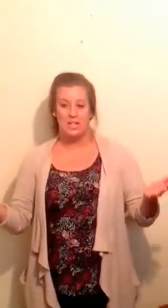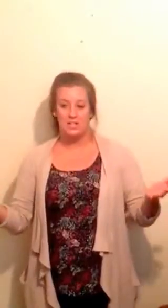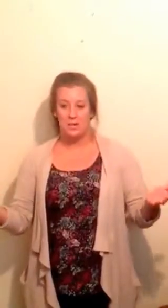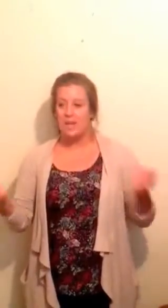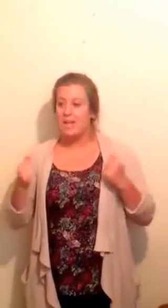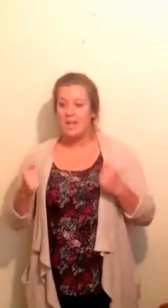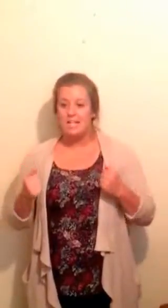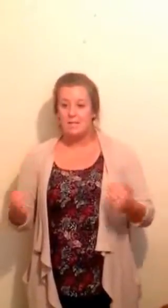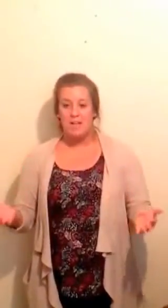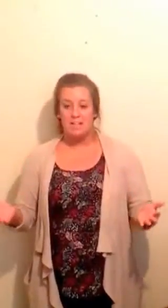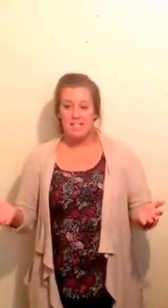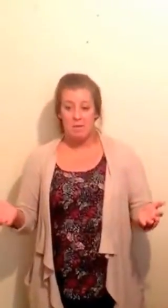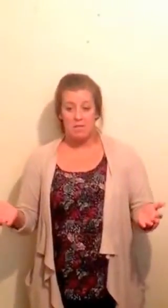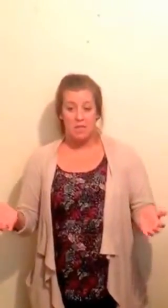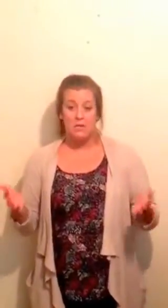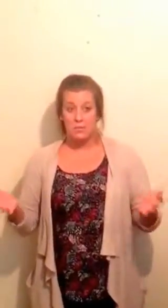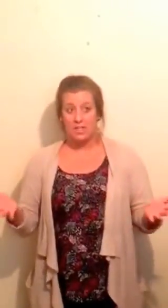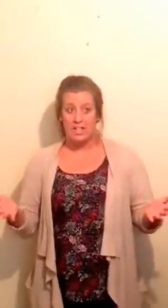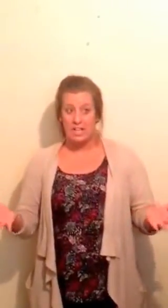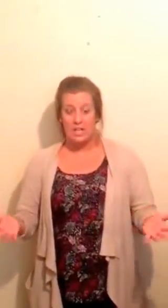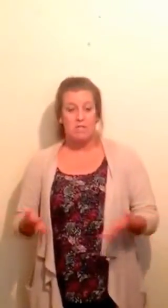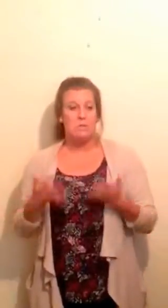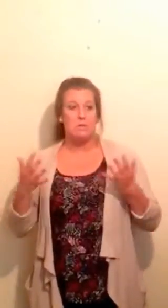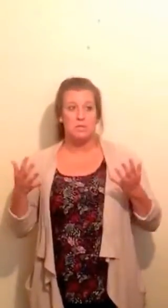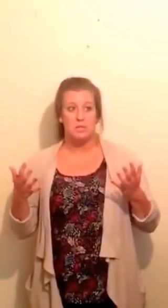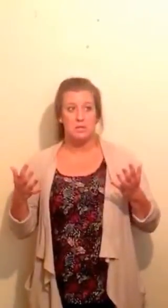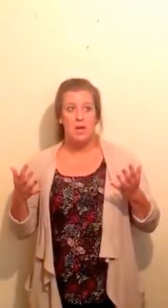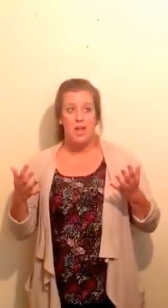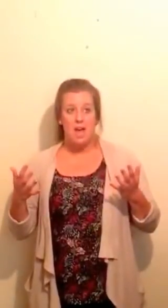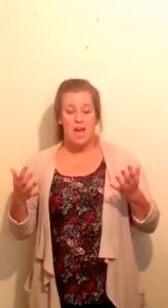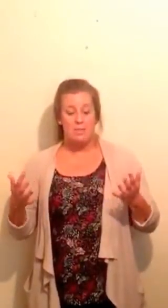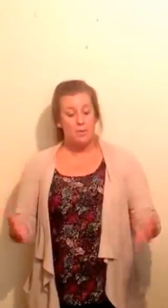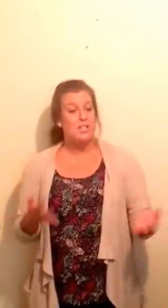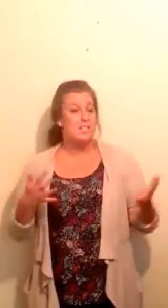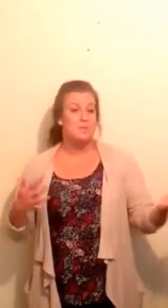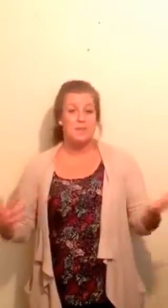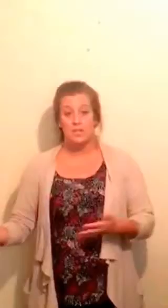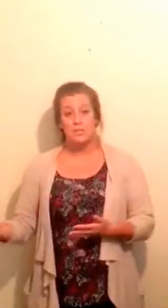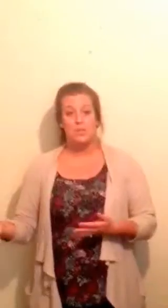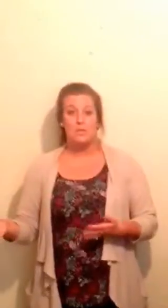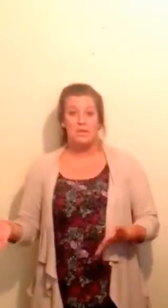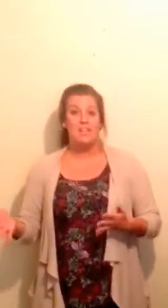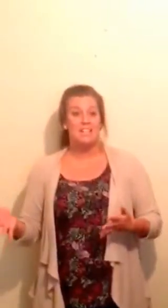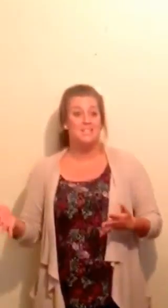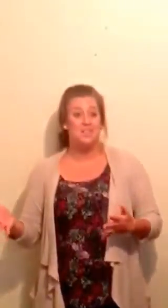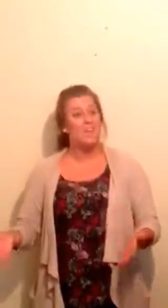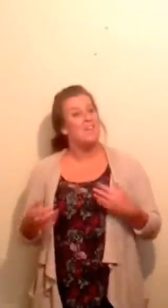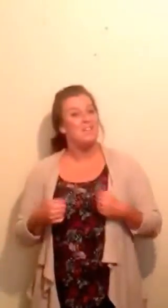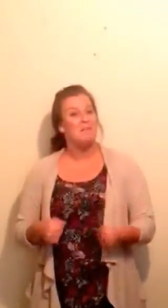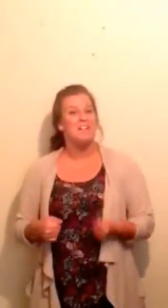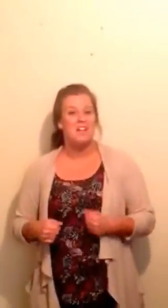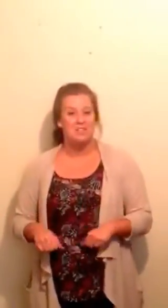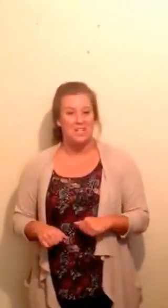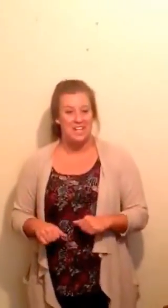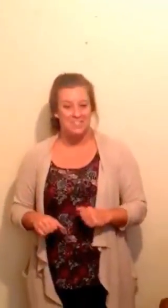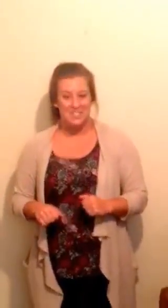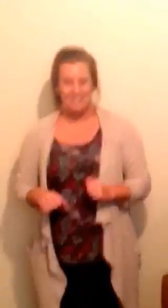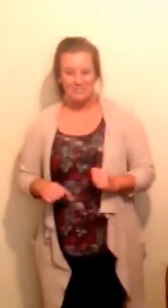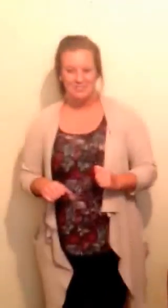Okay, well, it was a pleasure. I truly enjoy spending this time with you and really getting you to be able to push this with our school community. So thank you very much and have a great afternoon.